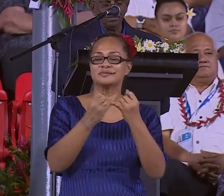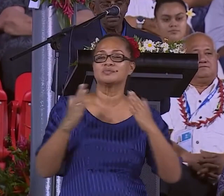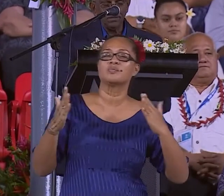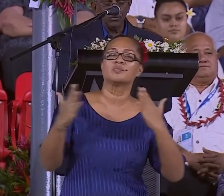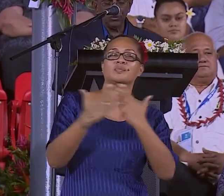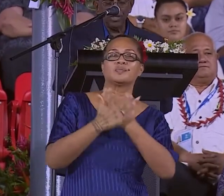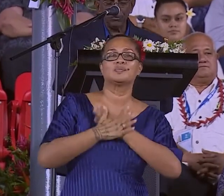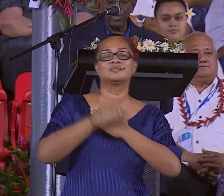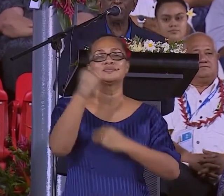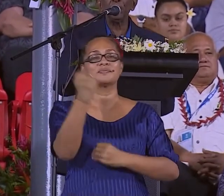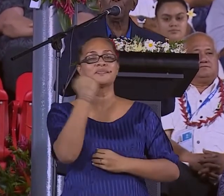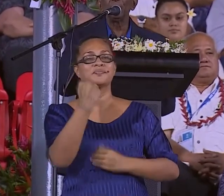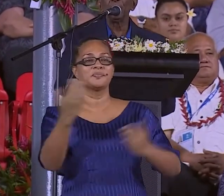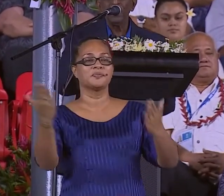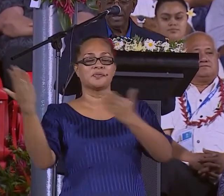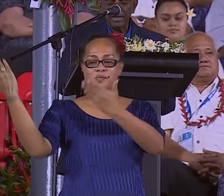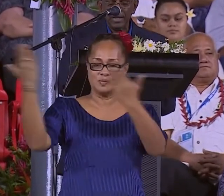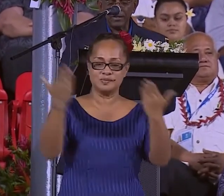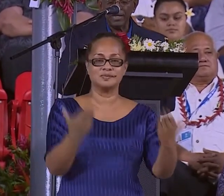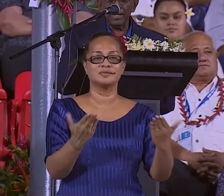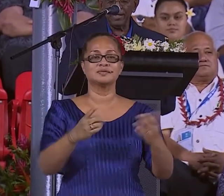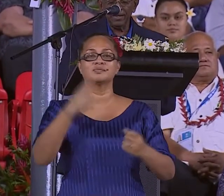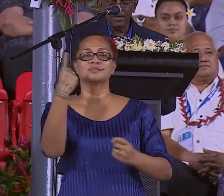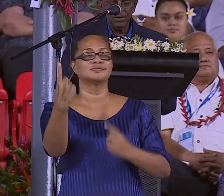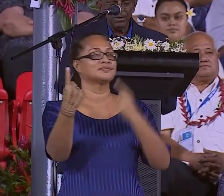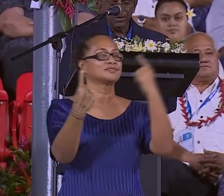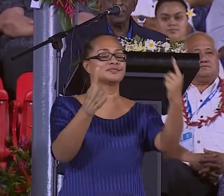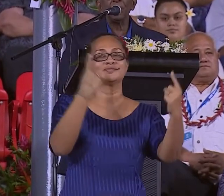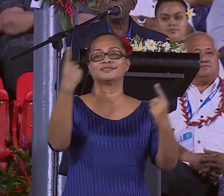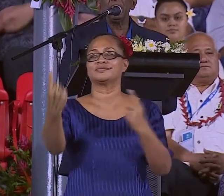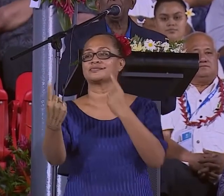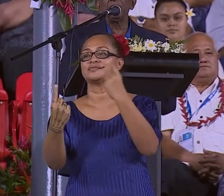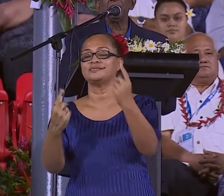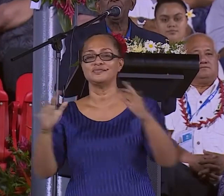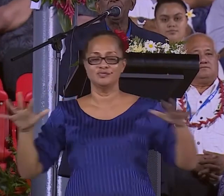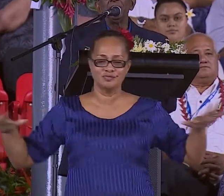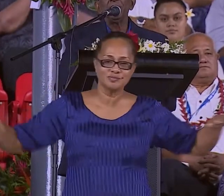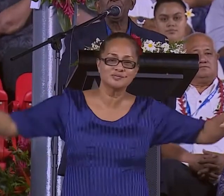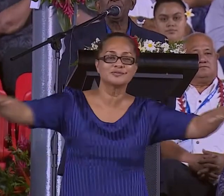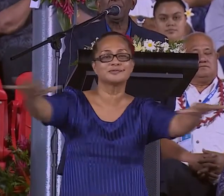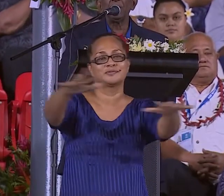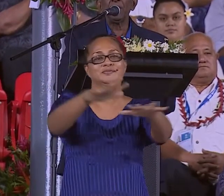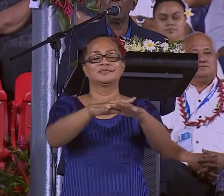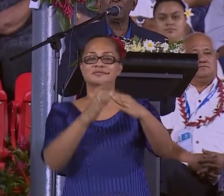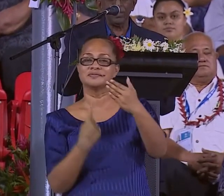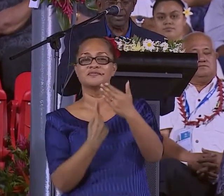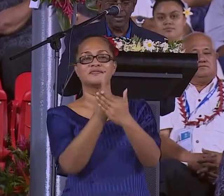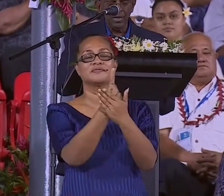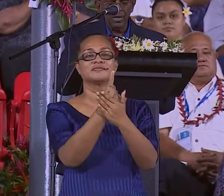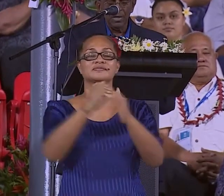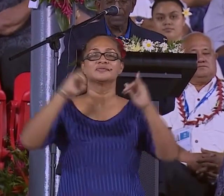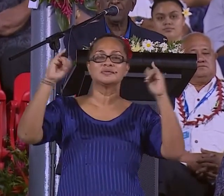welcome to each one of you gathered here on the occasion of the